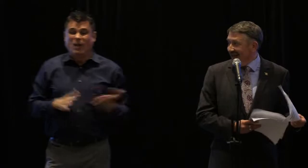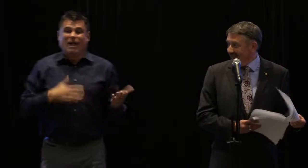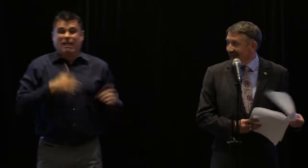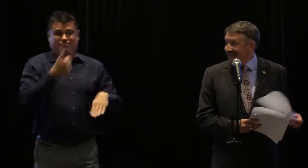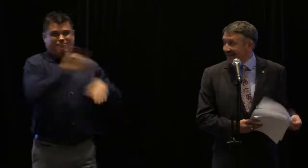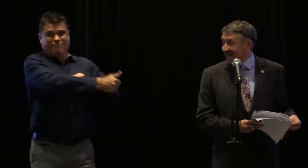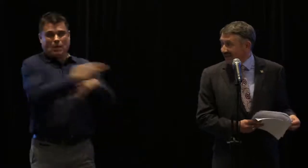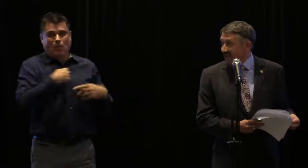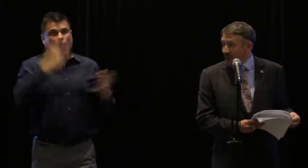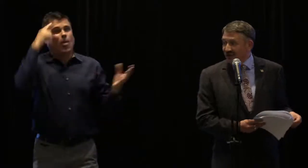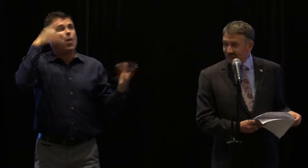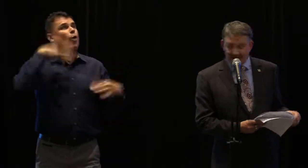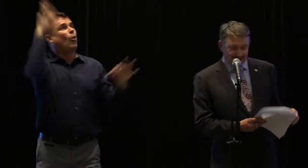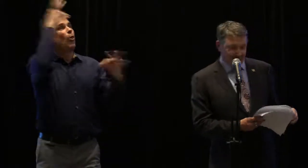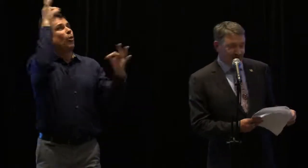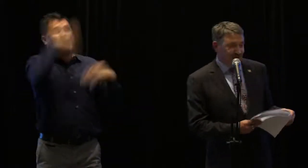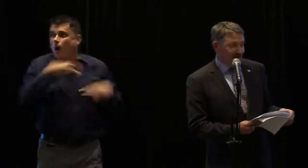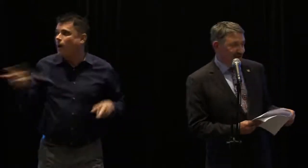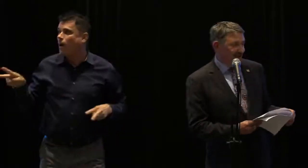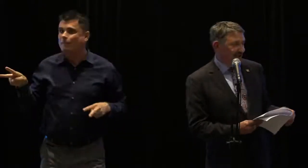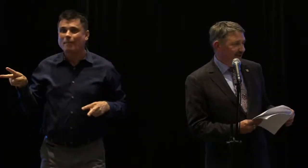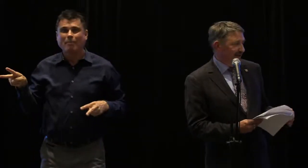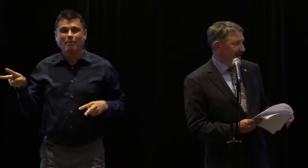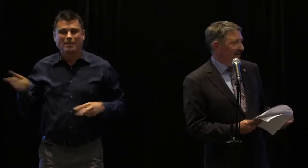But it makes it even more special.